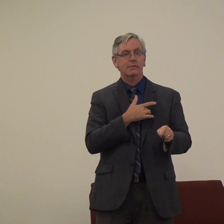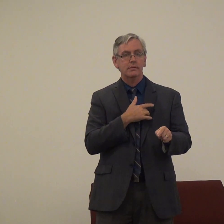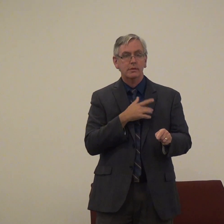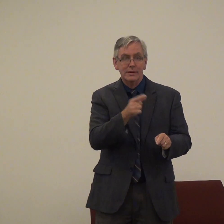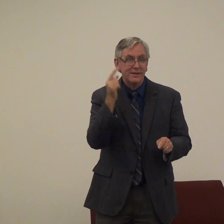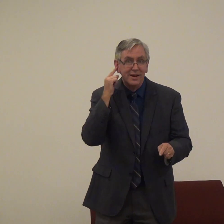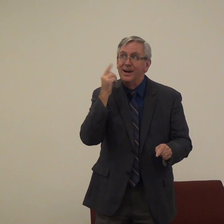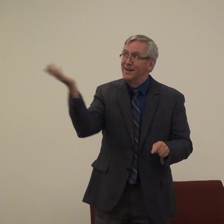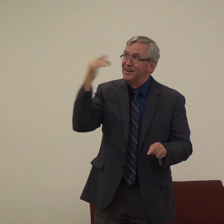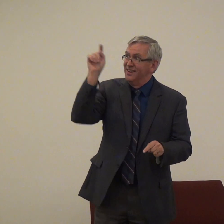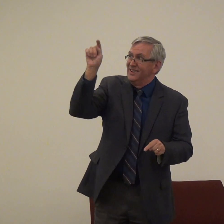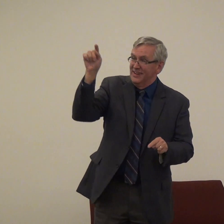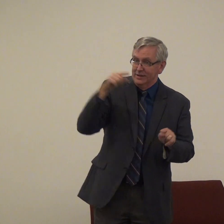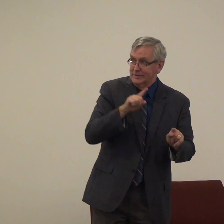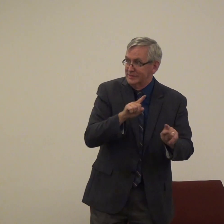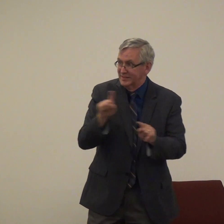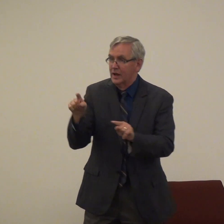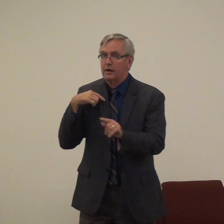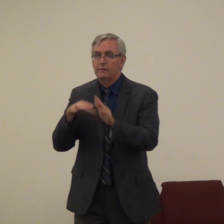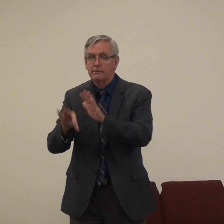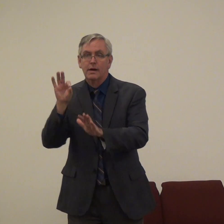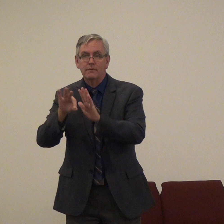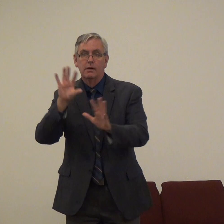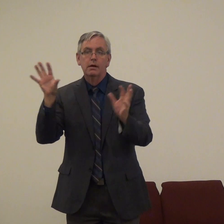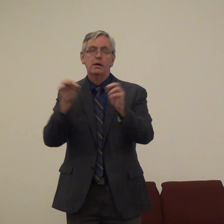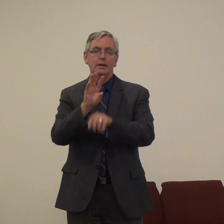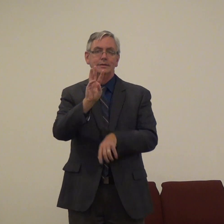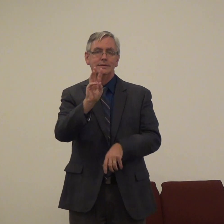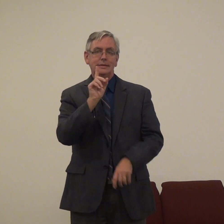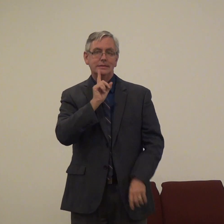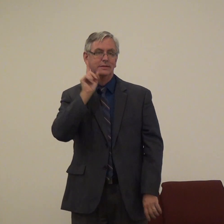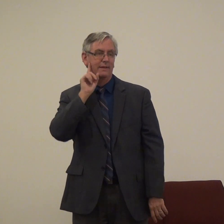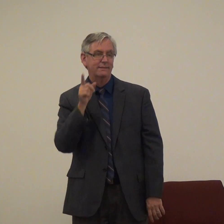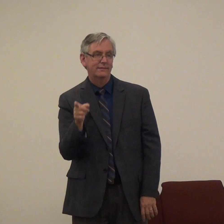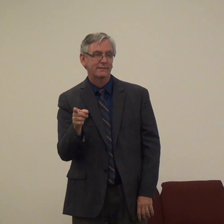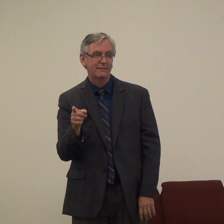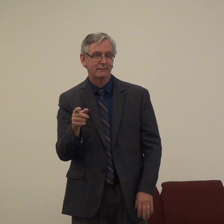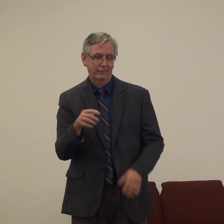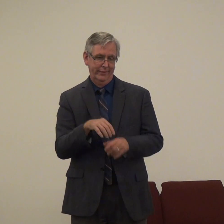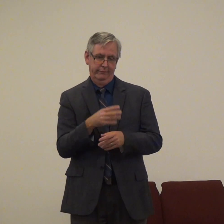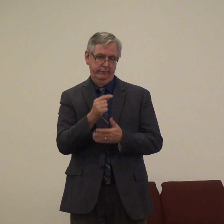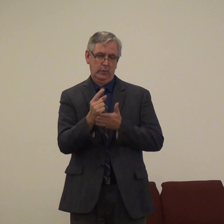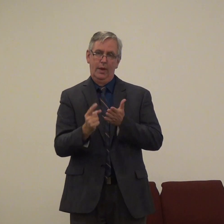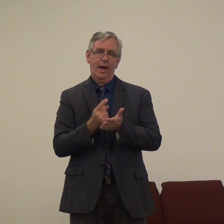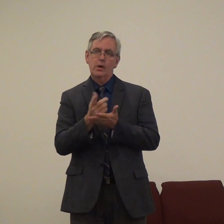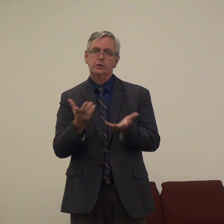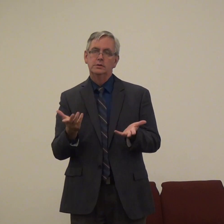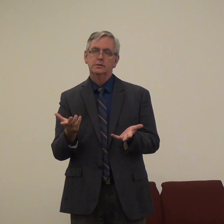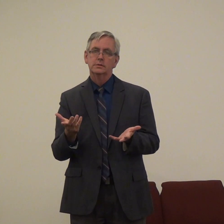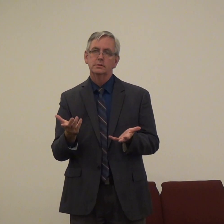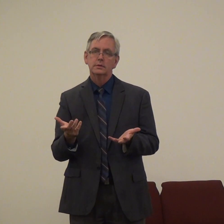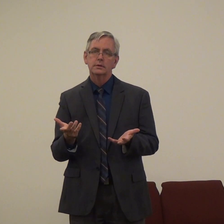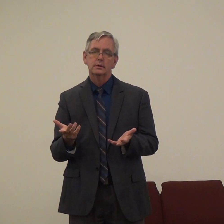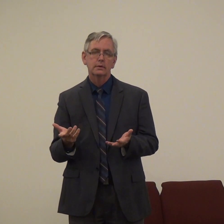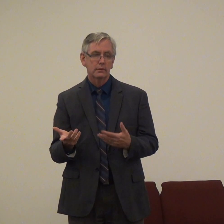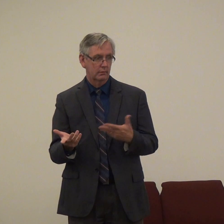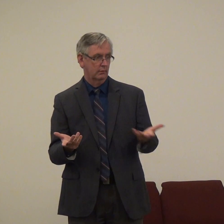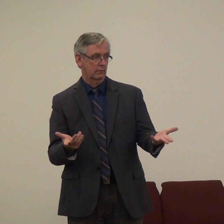pantomiming with her and trying to communicate with her. And then I asked her for other deaf people, and in one afternoon we found six